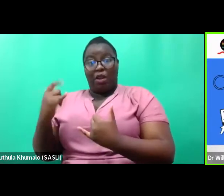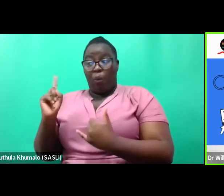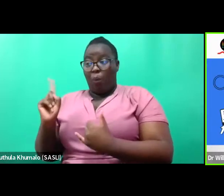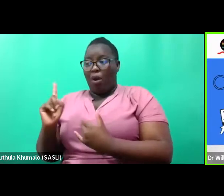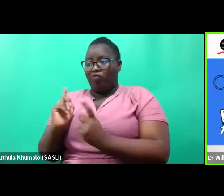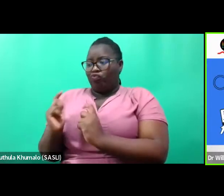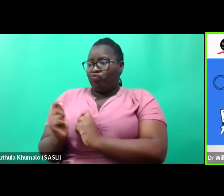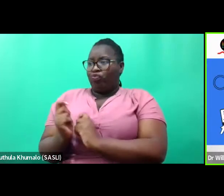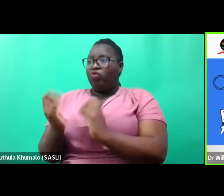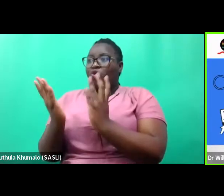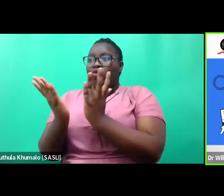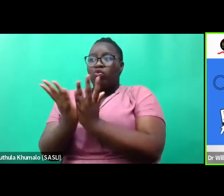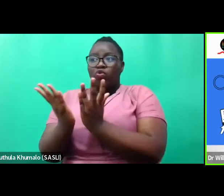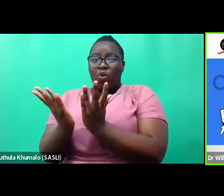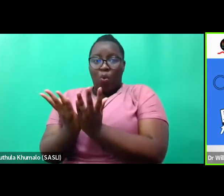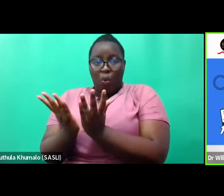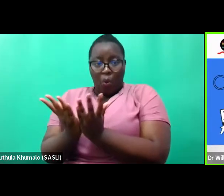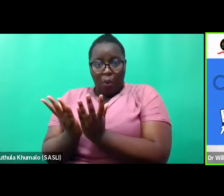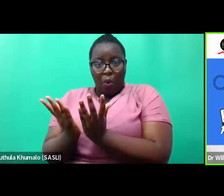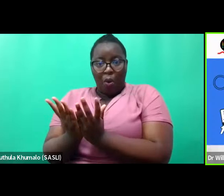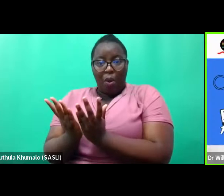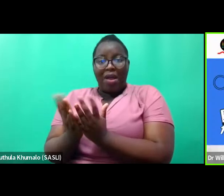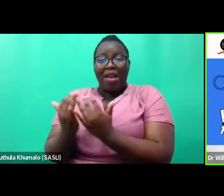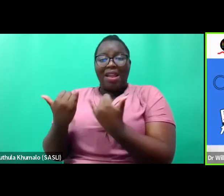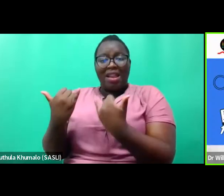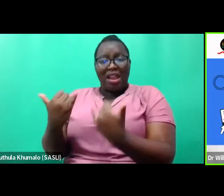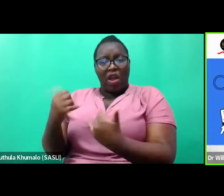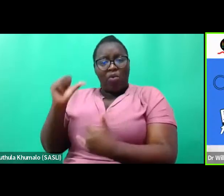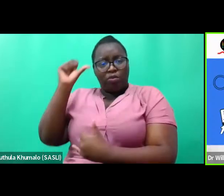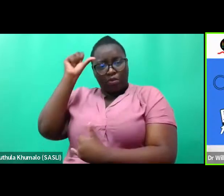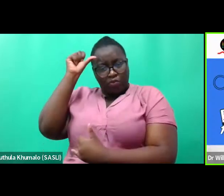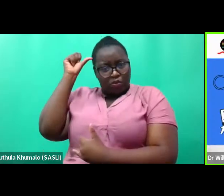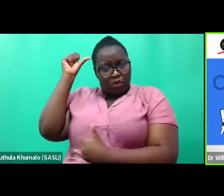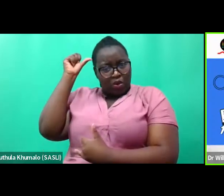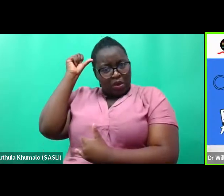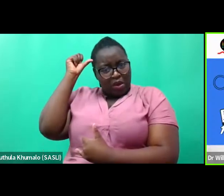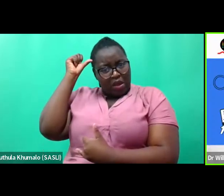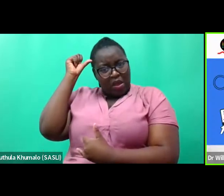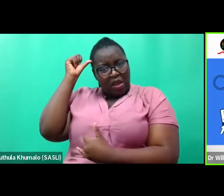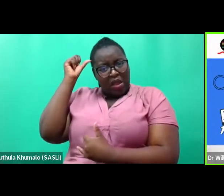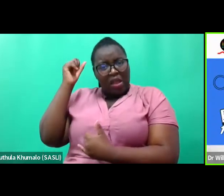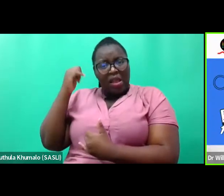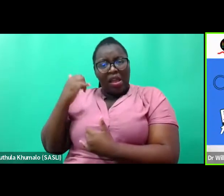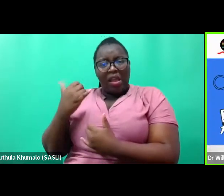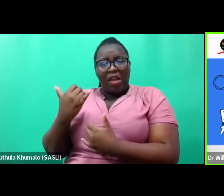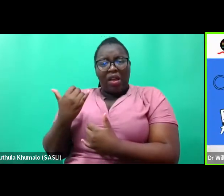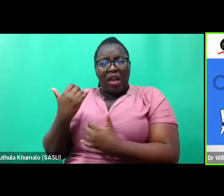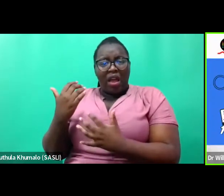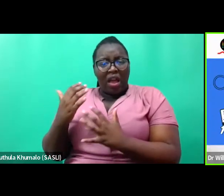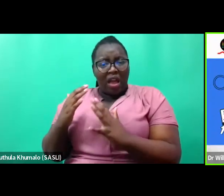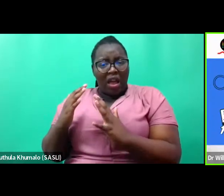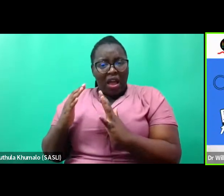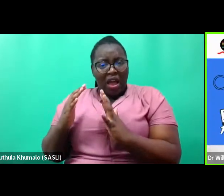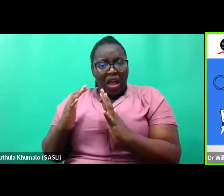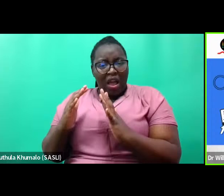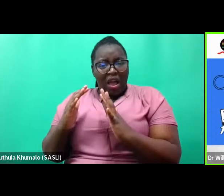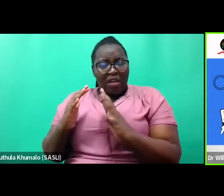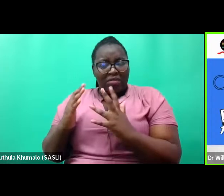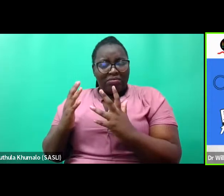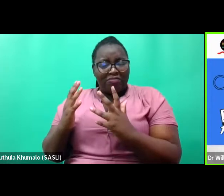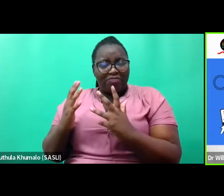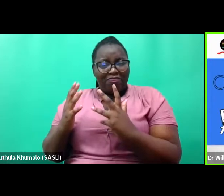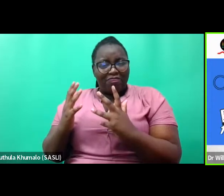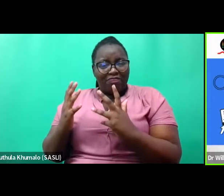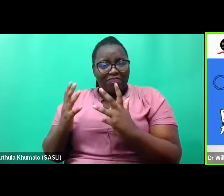really, my autism really like kind of like took a wild turn there because